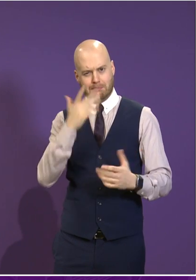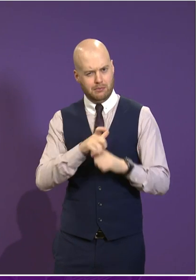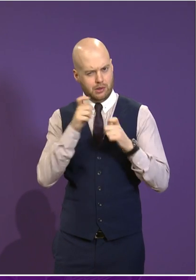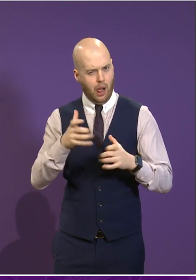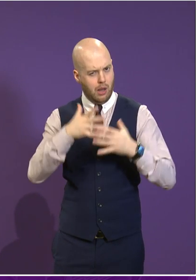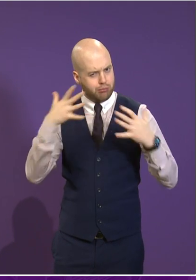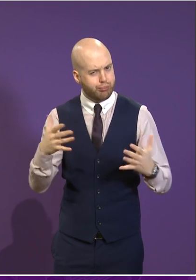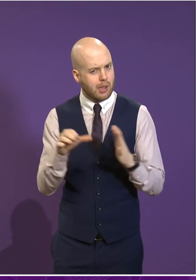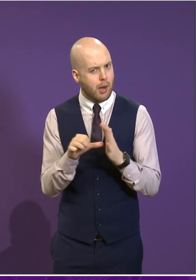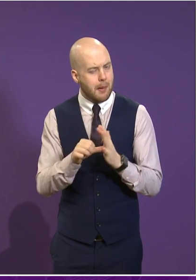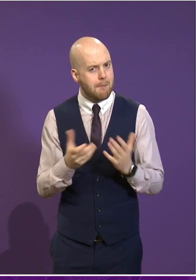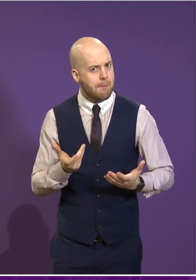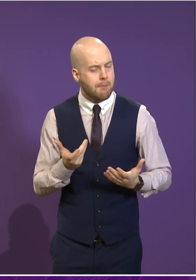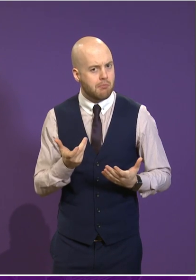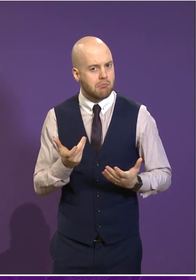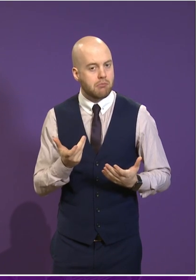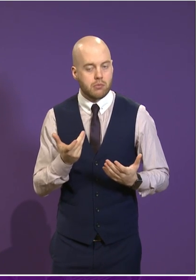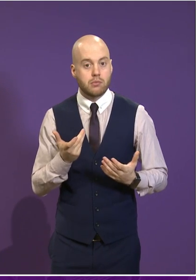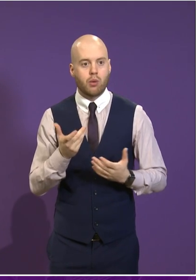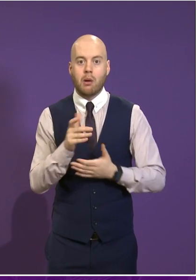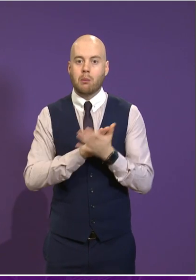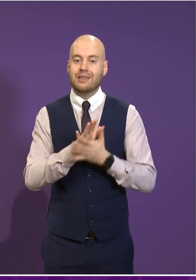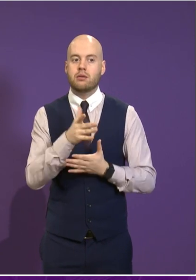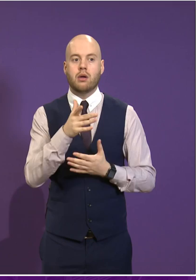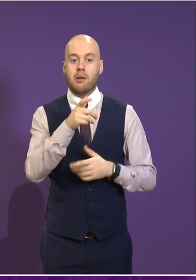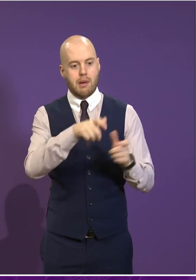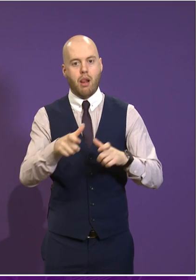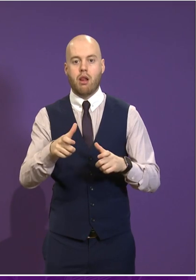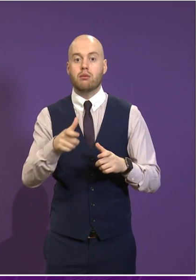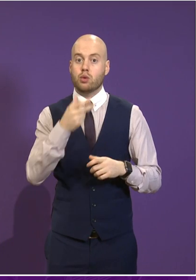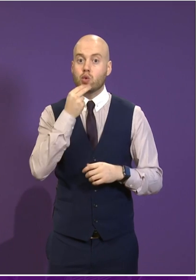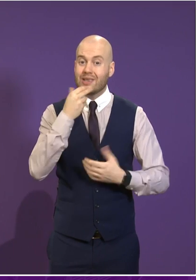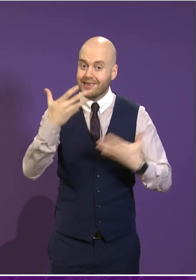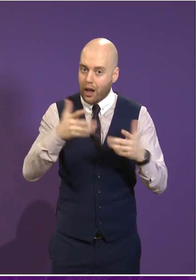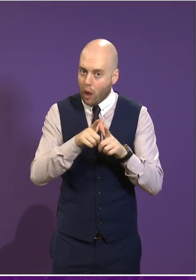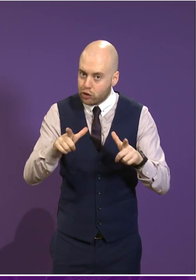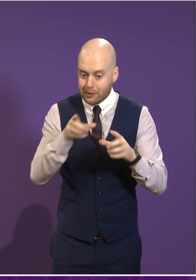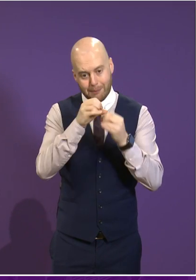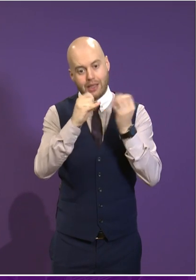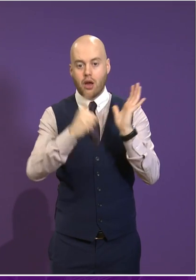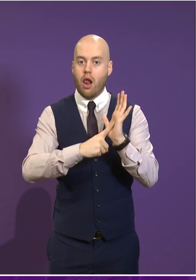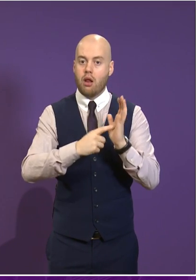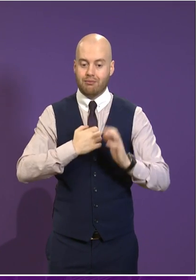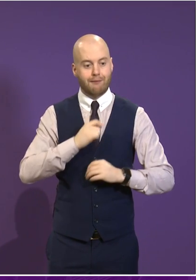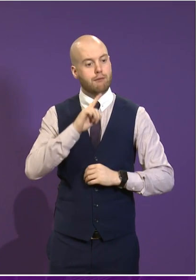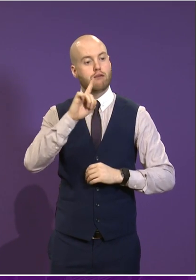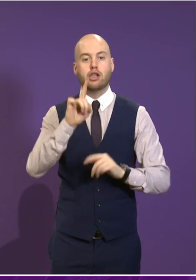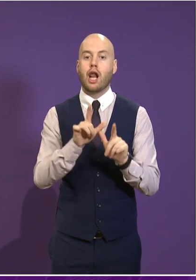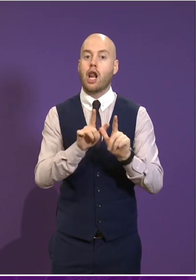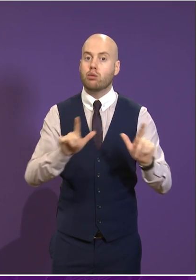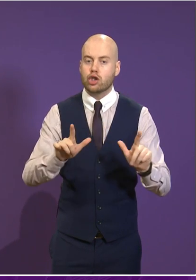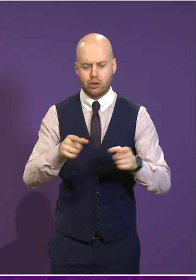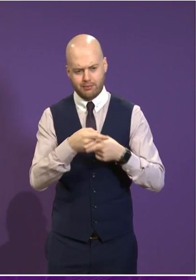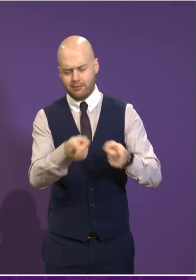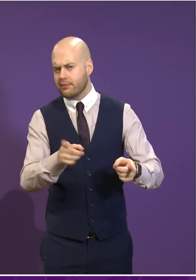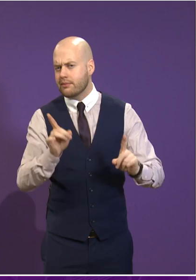not. Or for people in particular, one of the aspects we look at is people who use British Sign Language as their first language. Yeah.